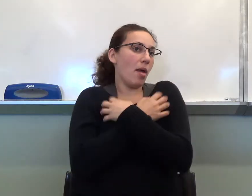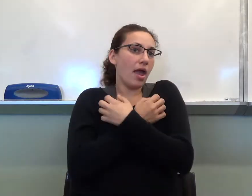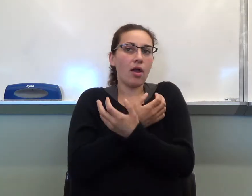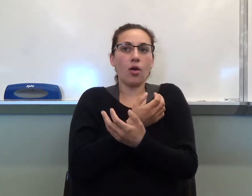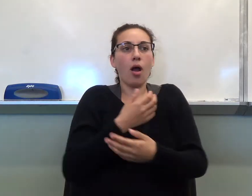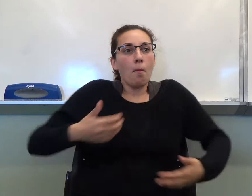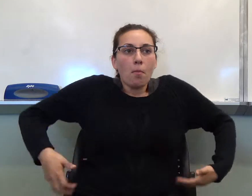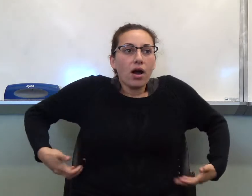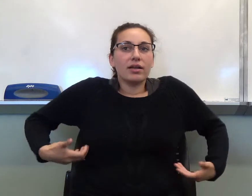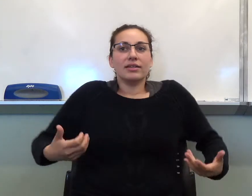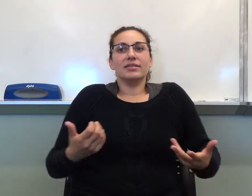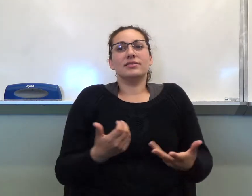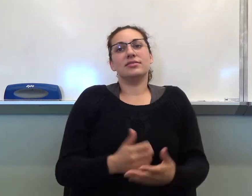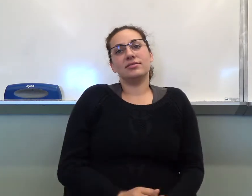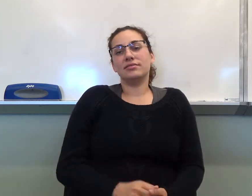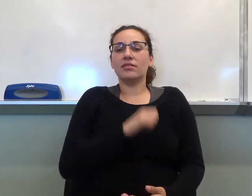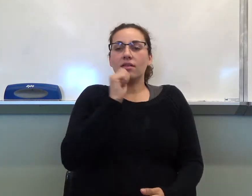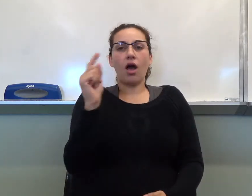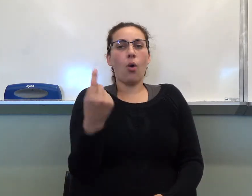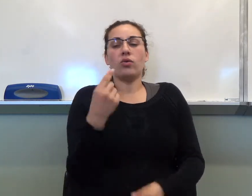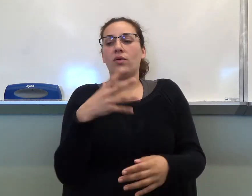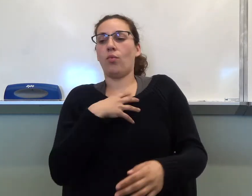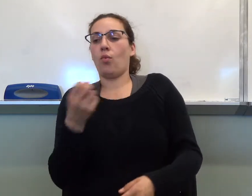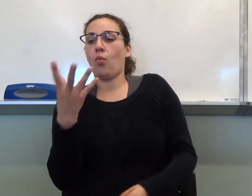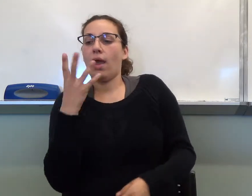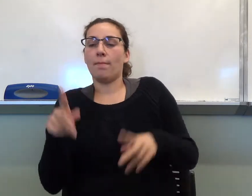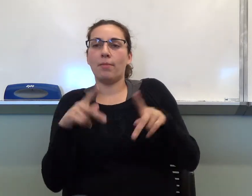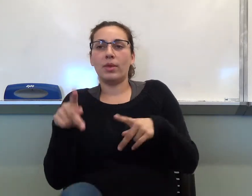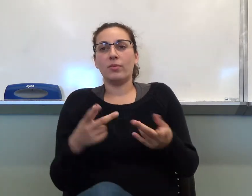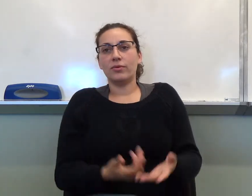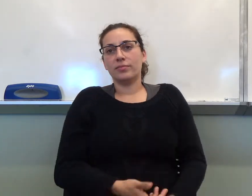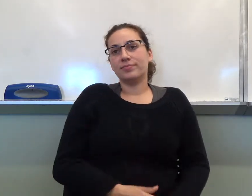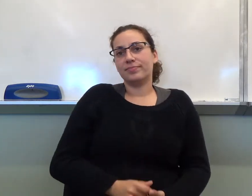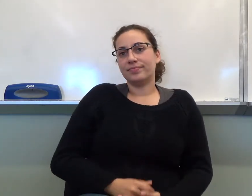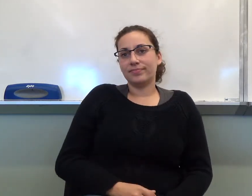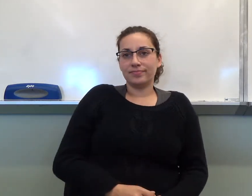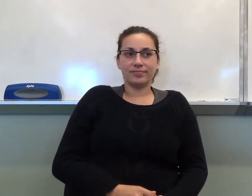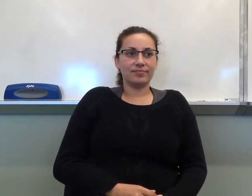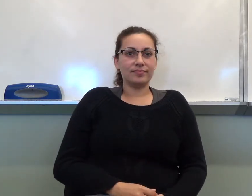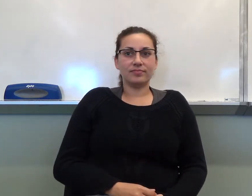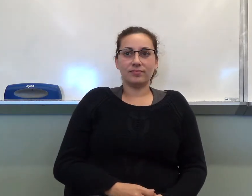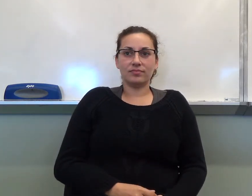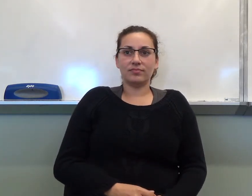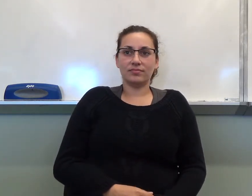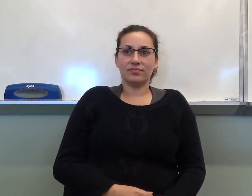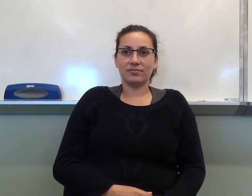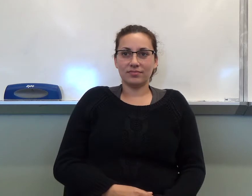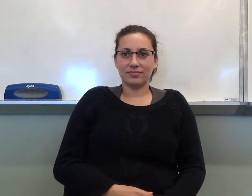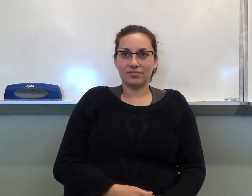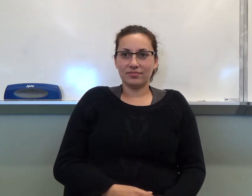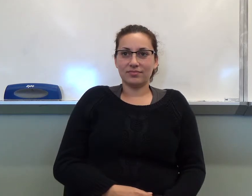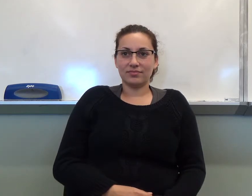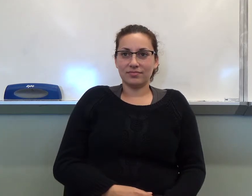Page 443. Now, why am I writing that up there? Not because I like to write with this ink, but because we're having a test